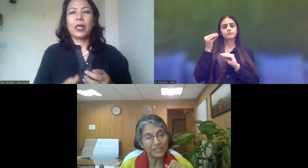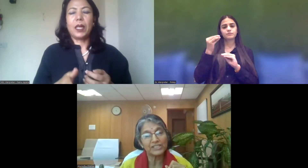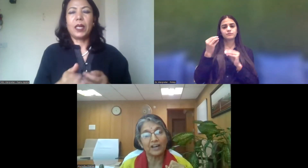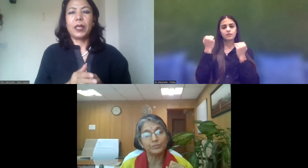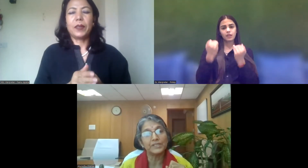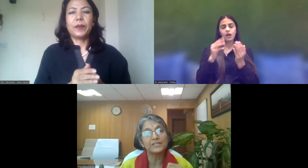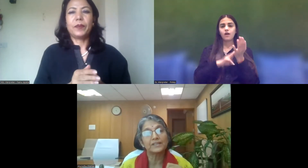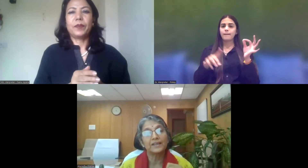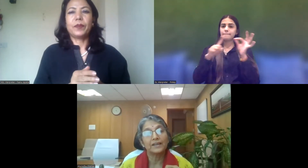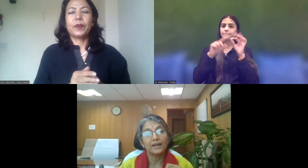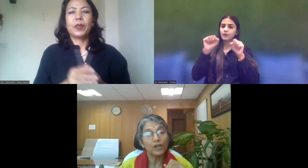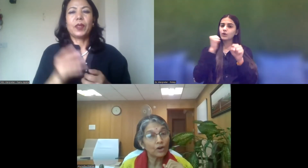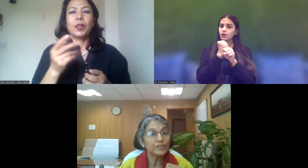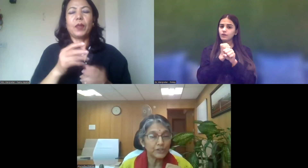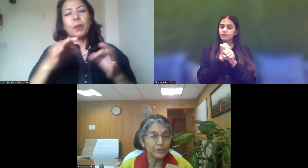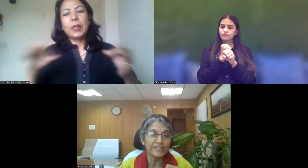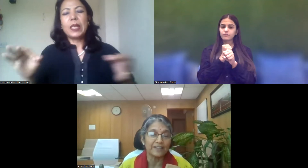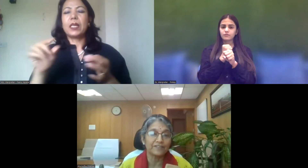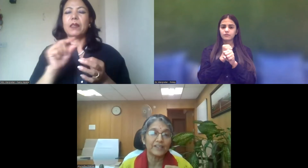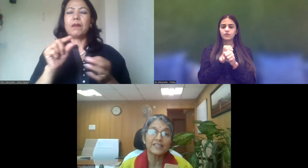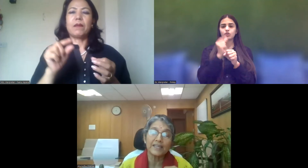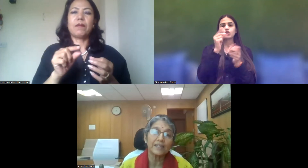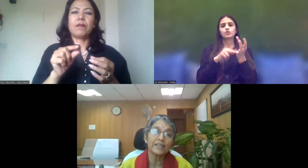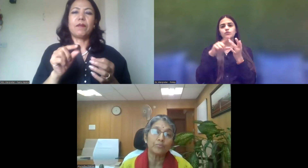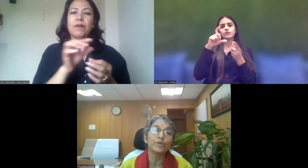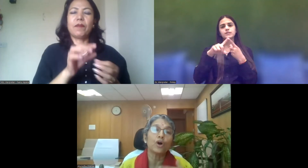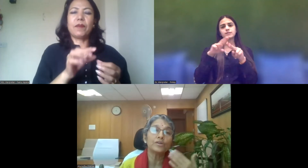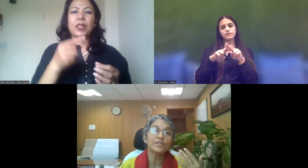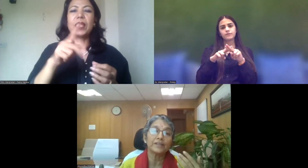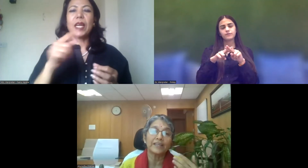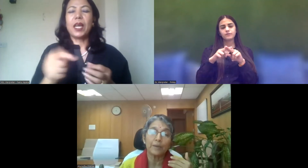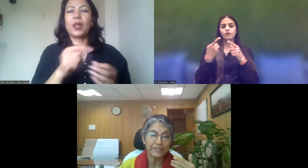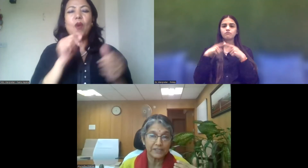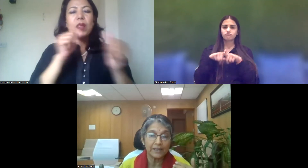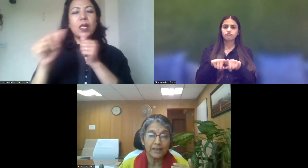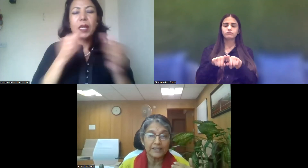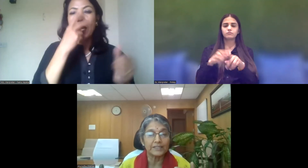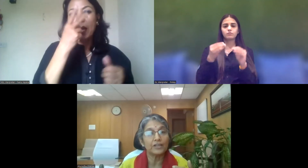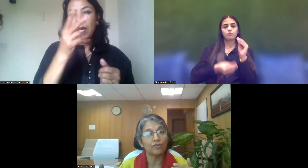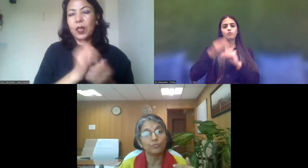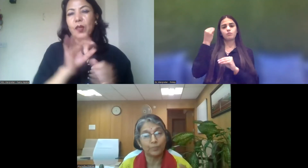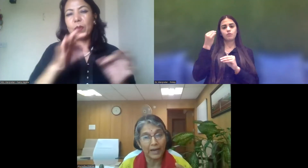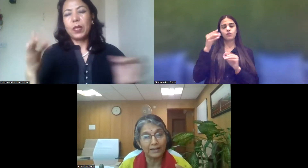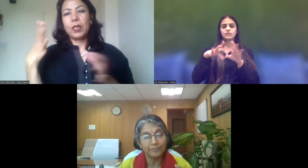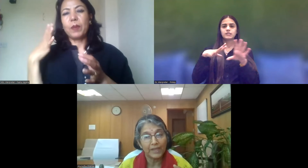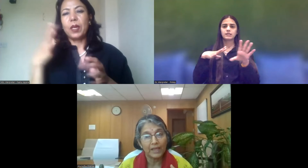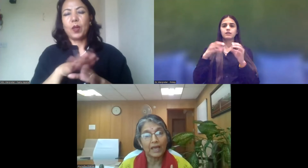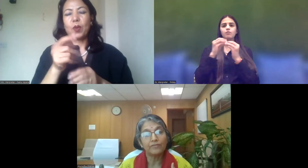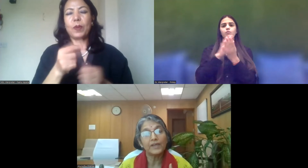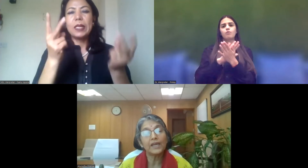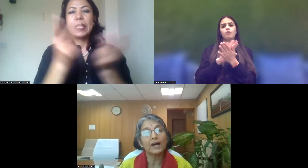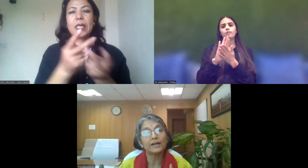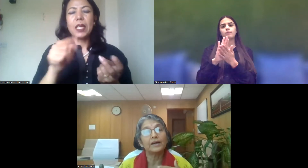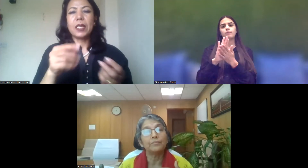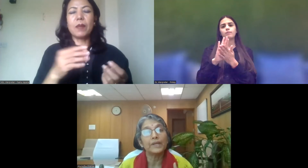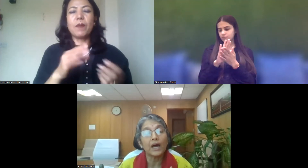Madhya Pradesh government, along with the UNICEF, is taking it beyond the capital city of Bhopal. And